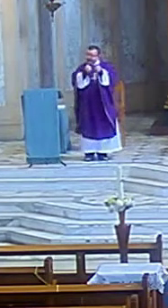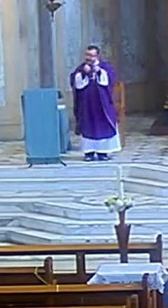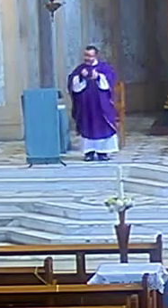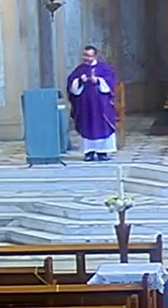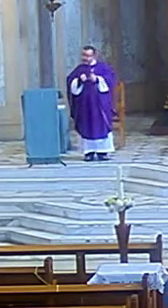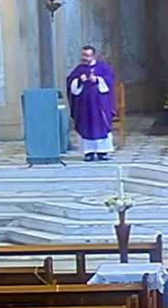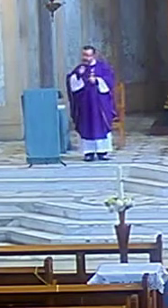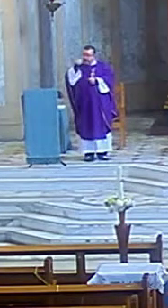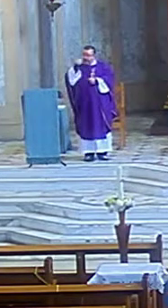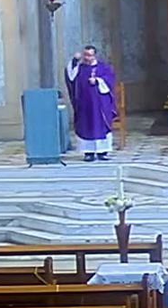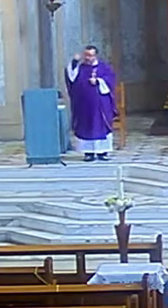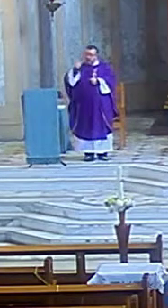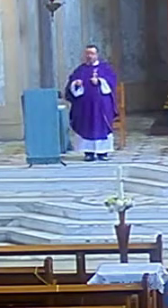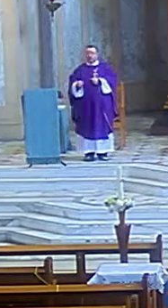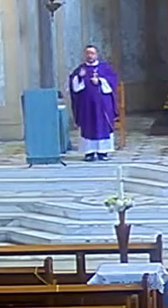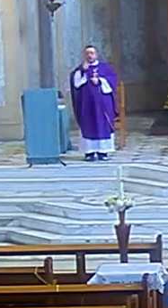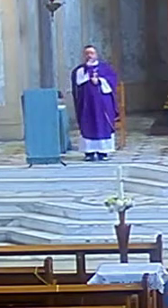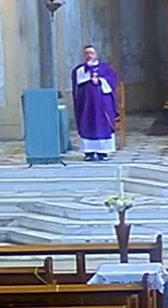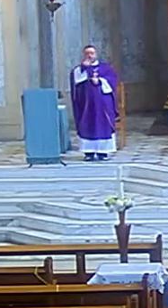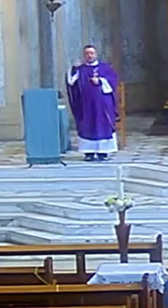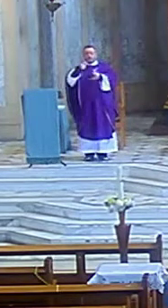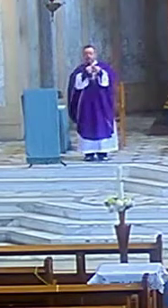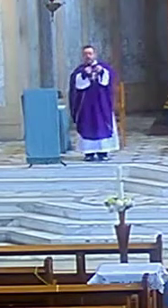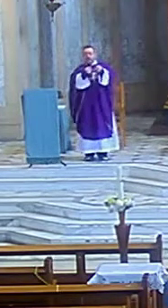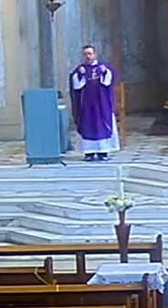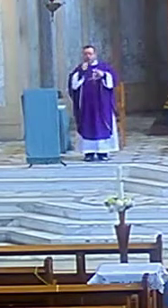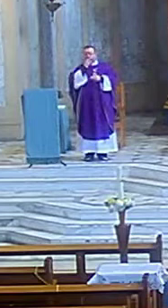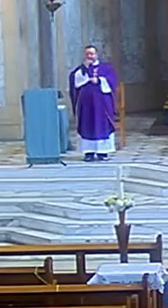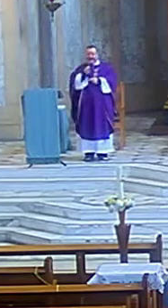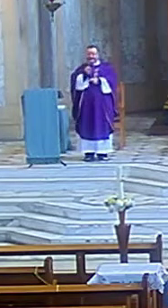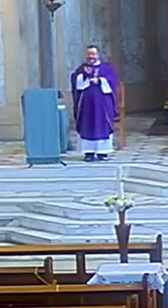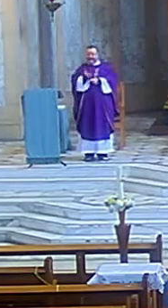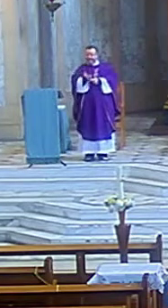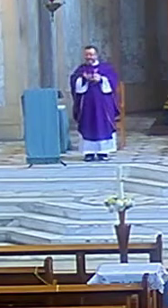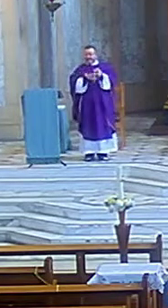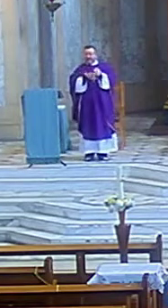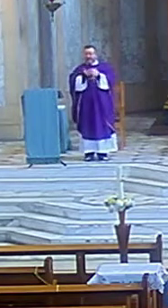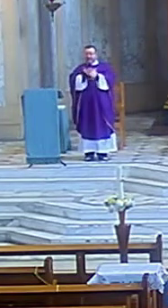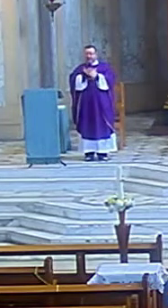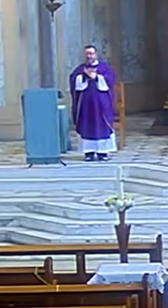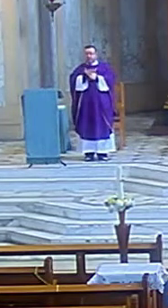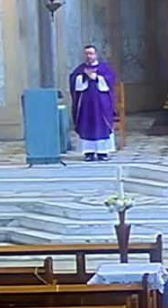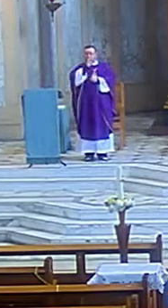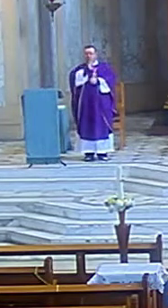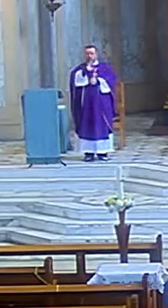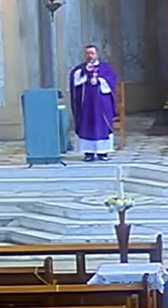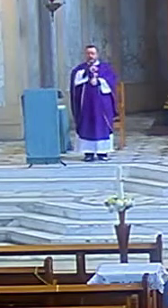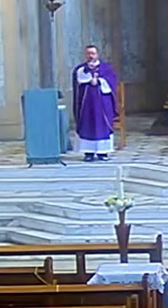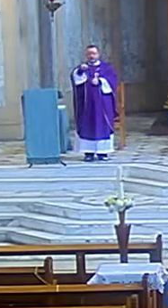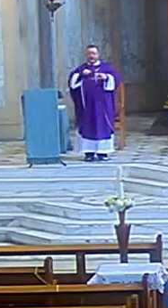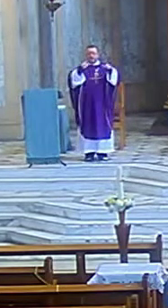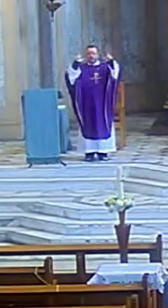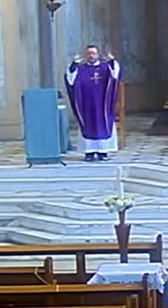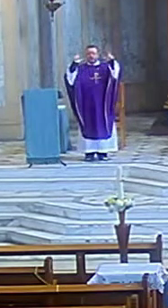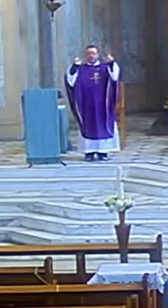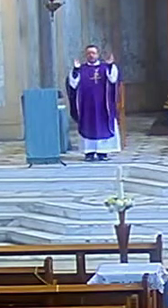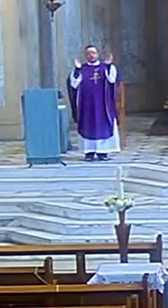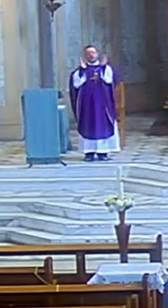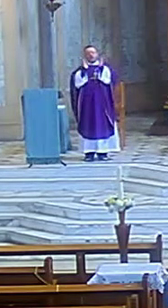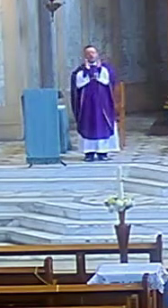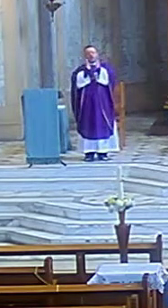accepted the cross we ask this through christ our